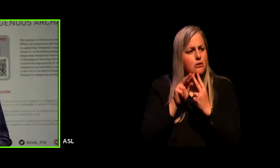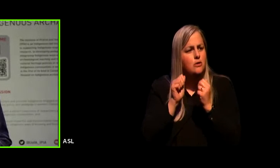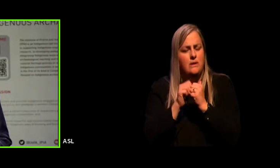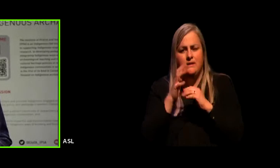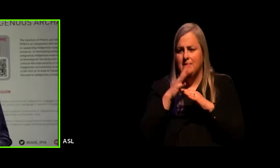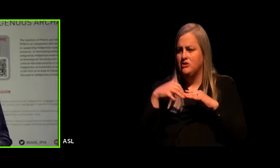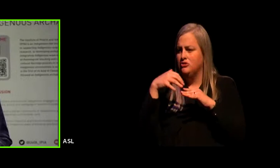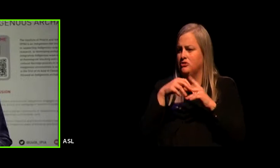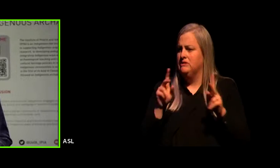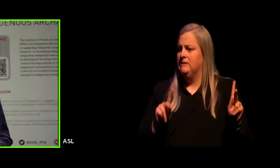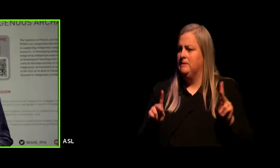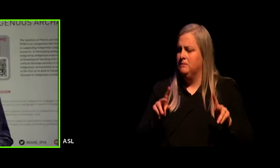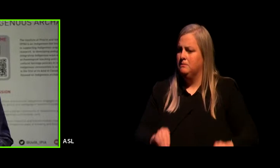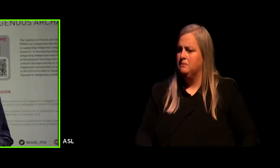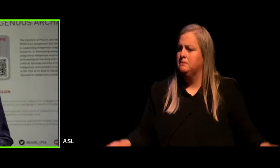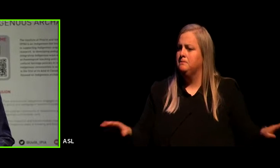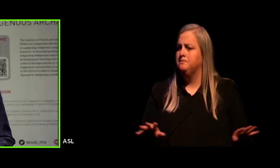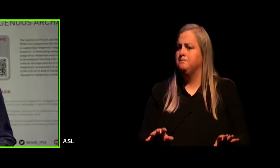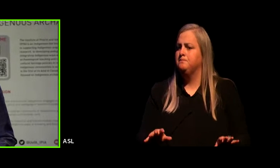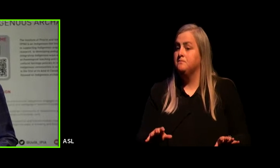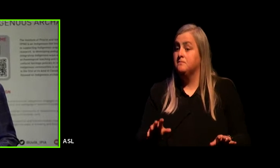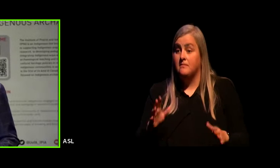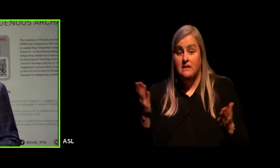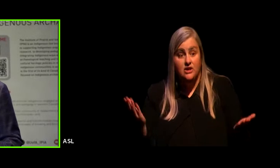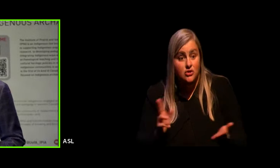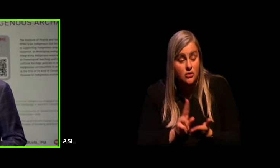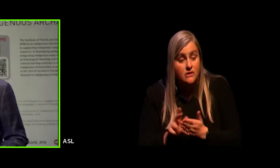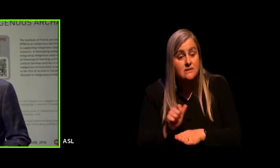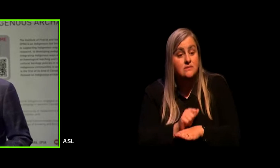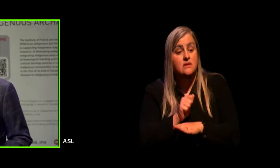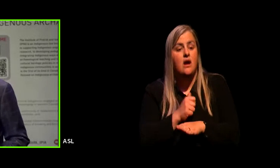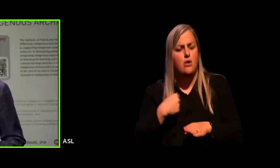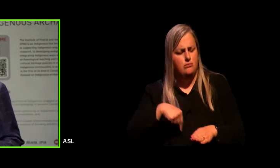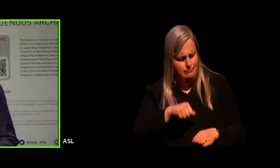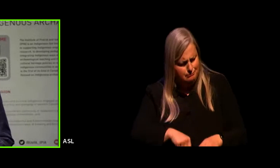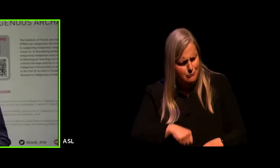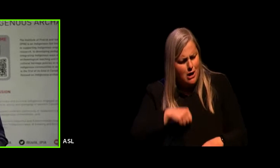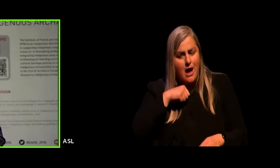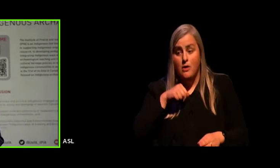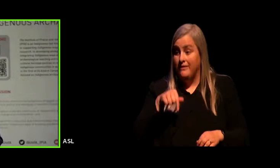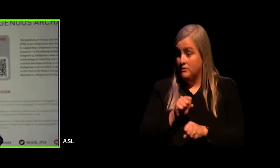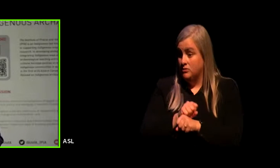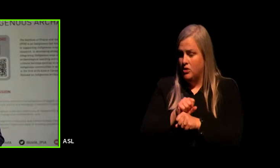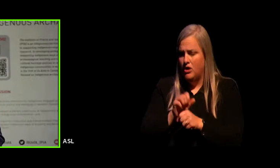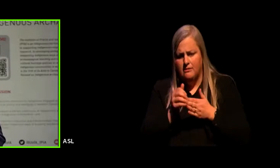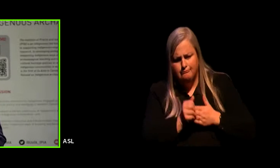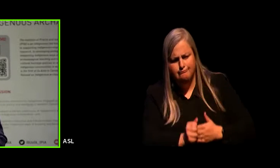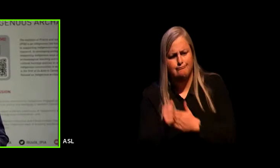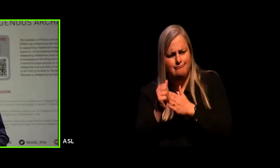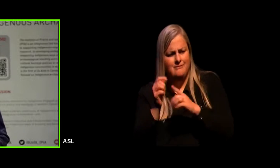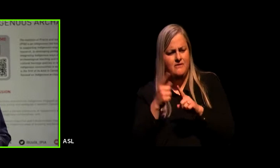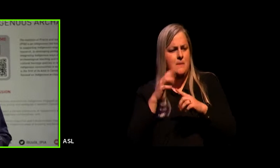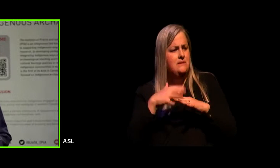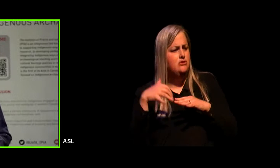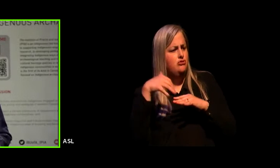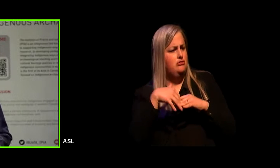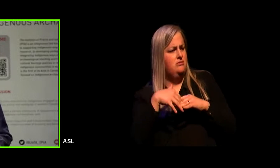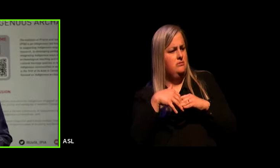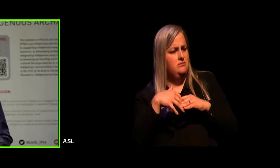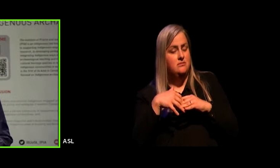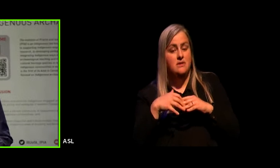Indigenous peoples of these lands. And at the U of A, we're proud that this work is Indigenous-led and supported by